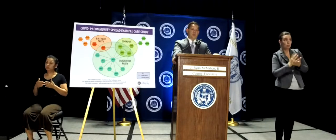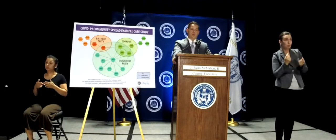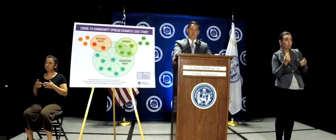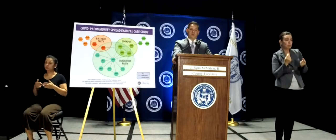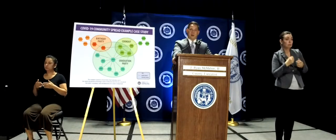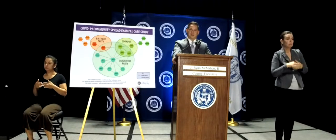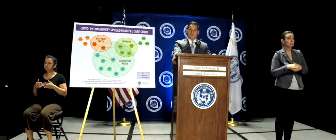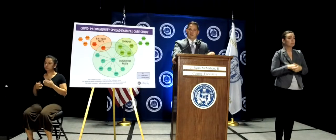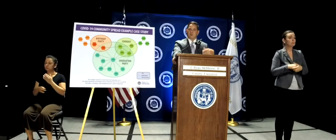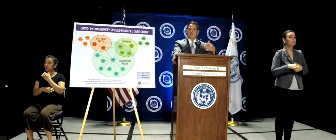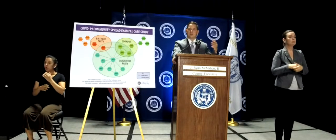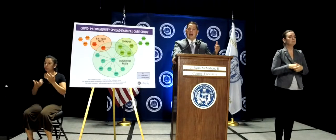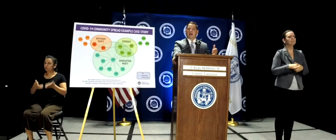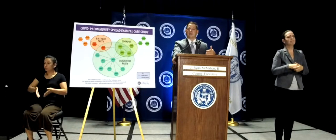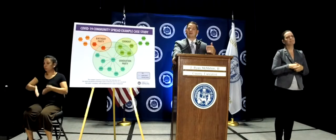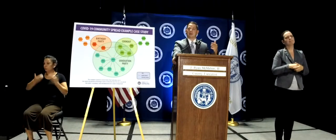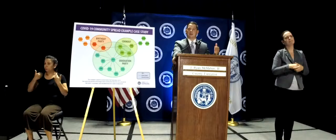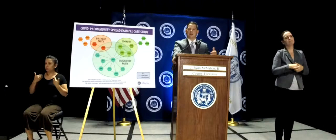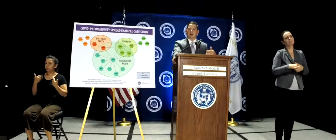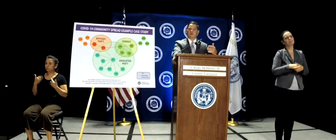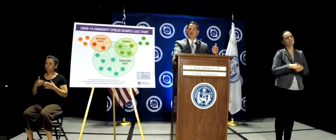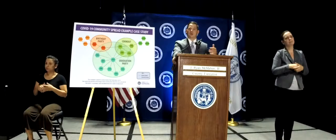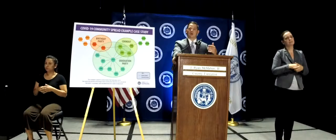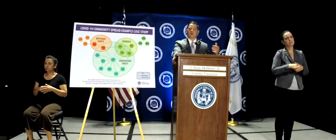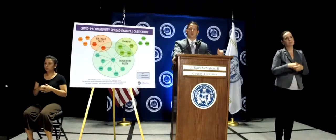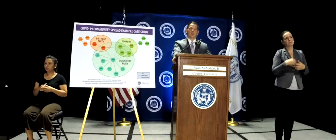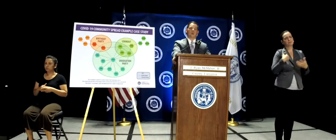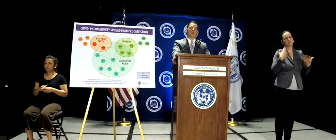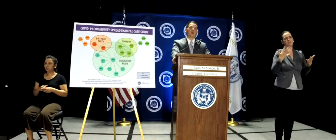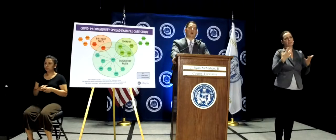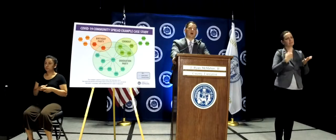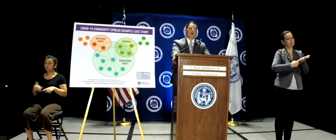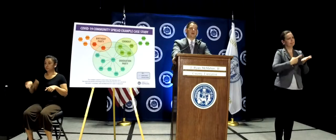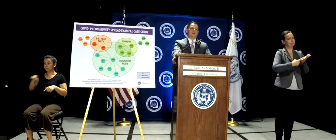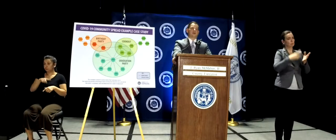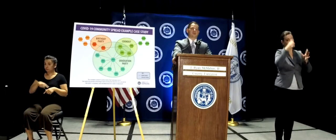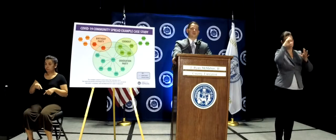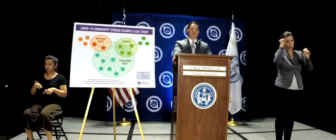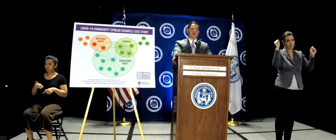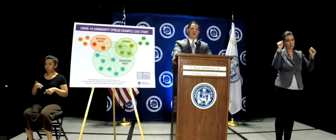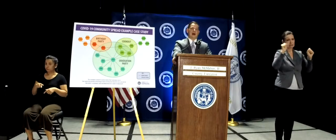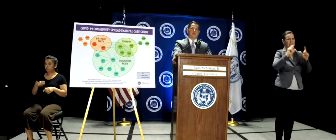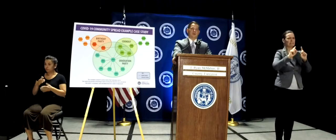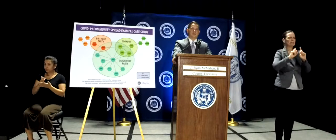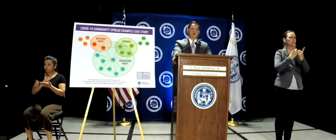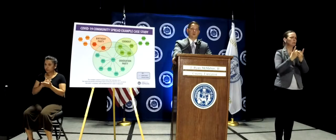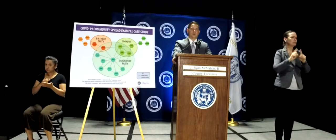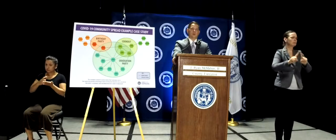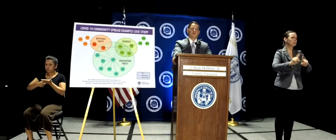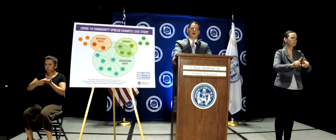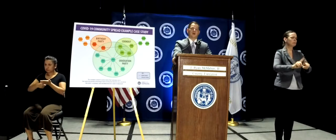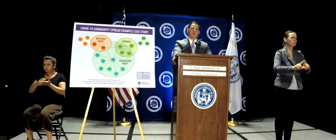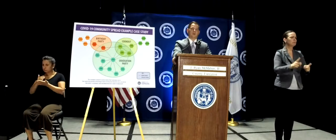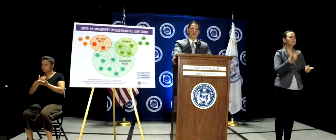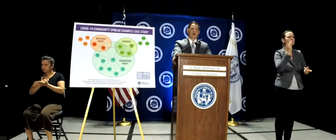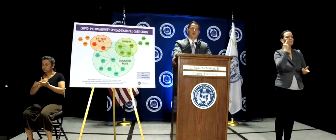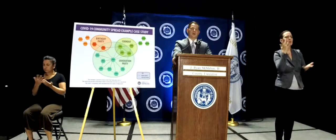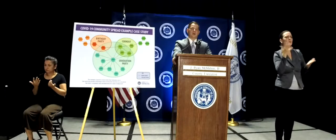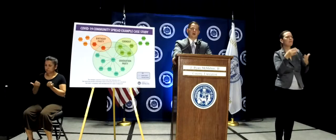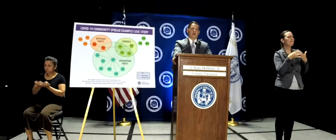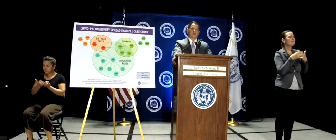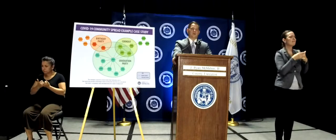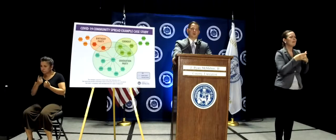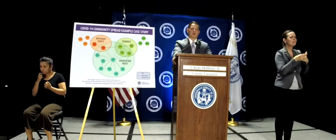getting from their perspective some of these guidance that they have to struggle through. They just saw a lot of it, so we're doing a follow-up